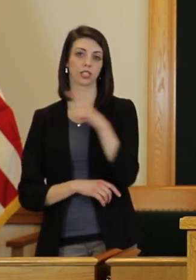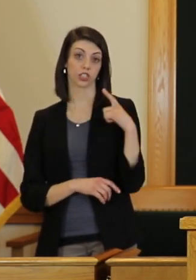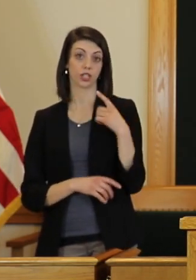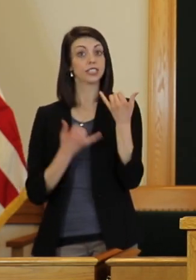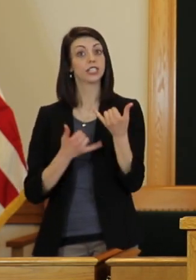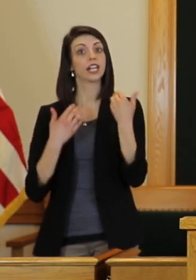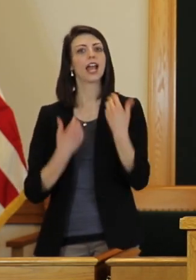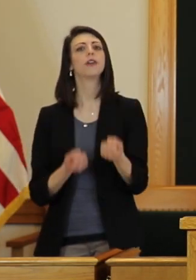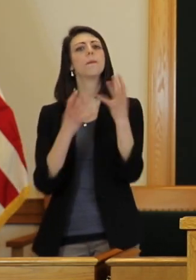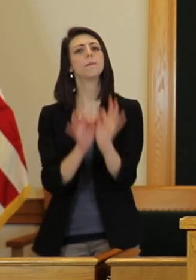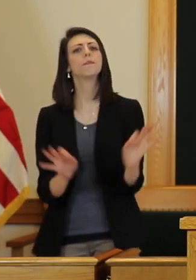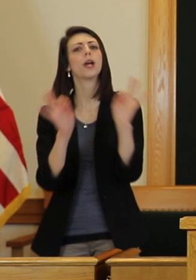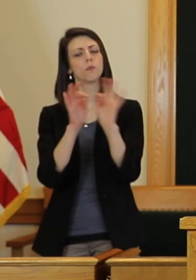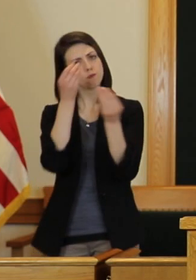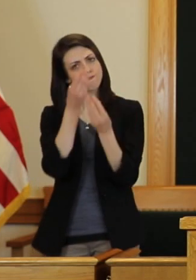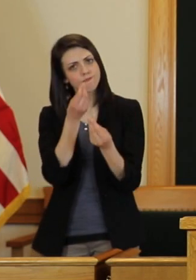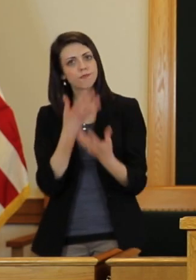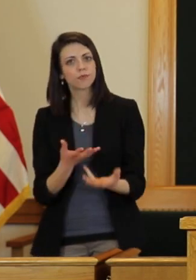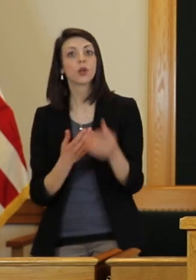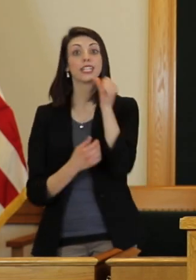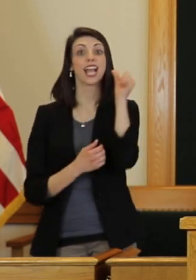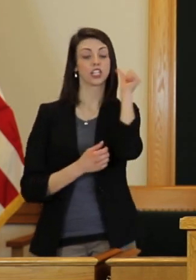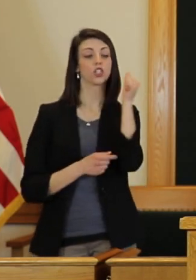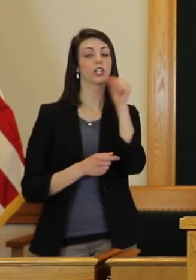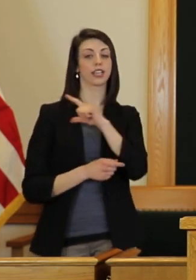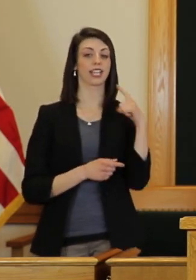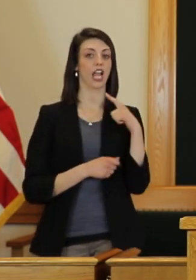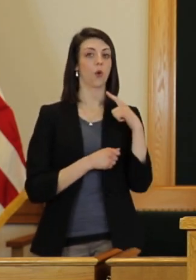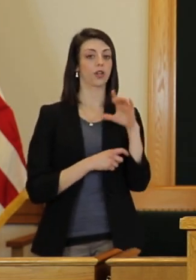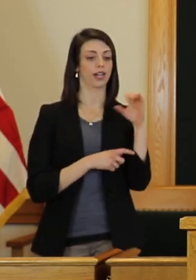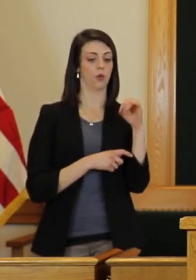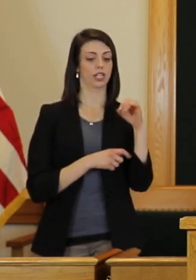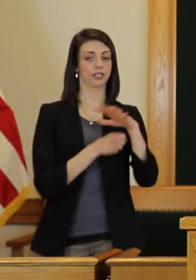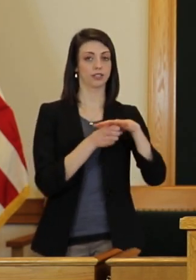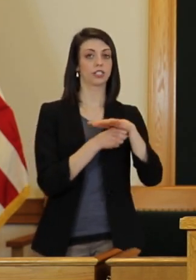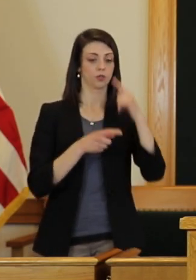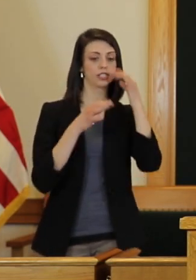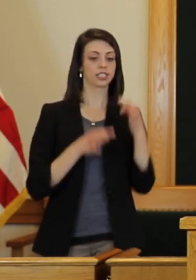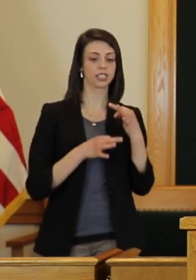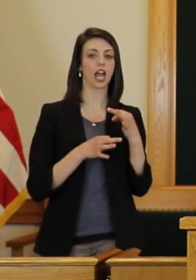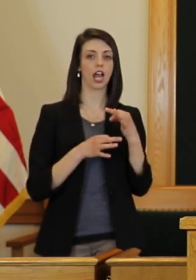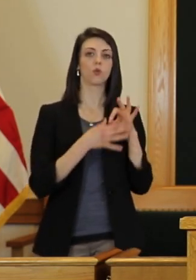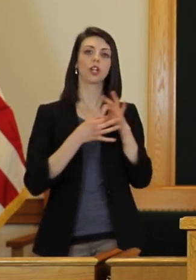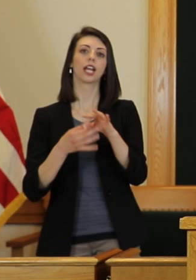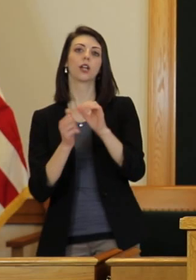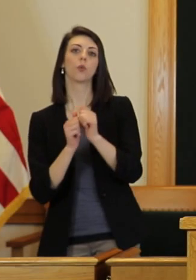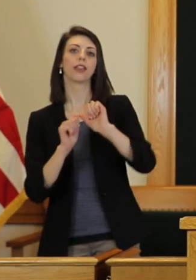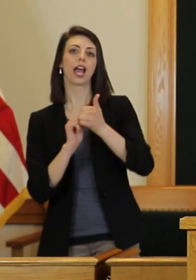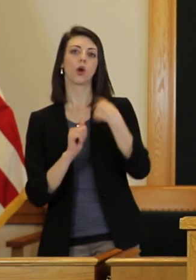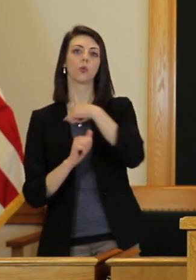several important actions taken yesterday by the County Legislature in relation to the COVID-19 response here in Oswego